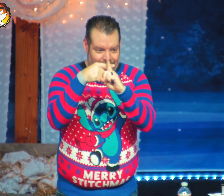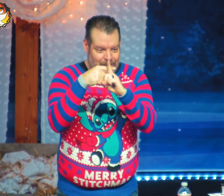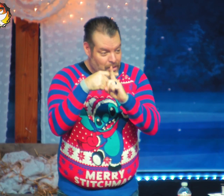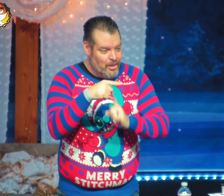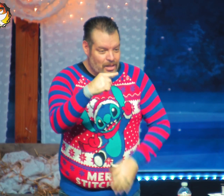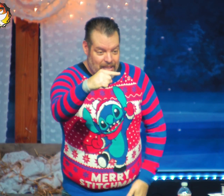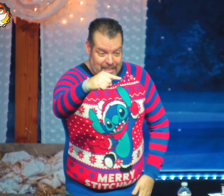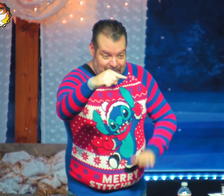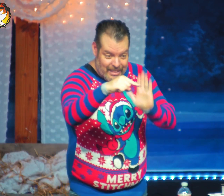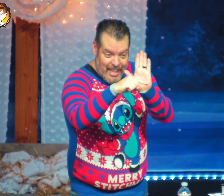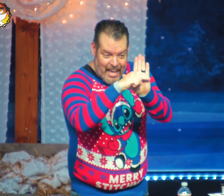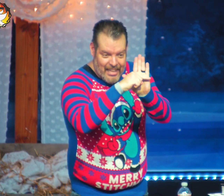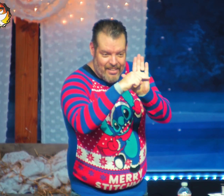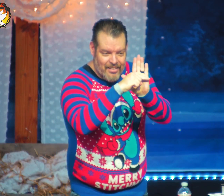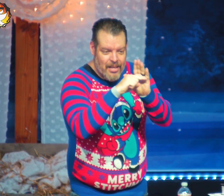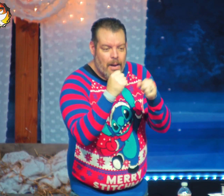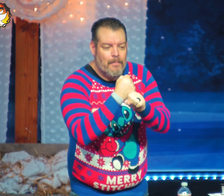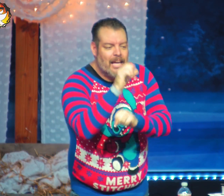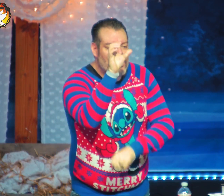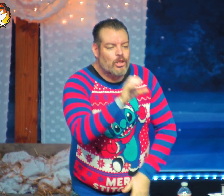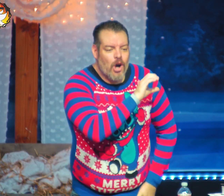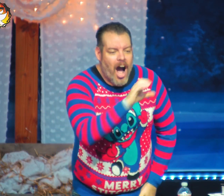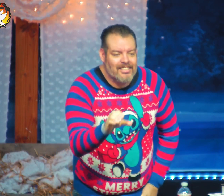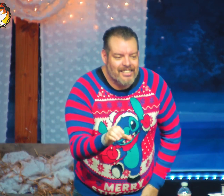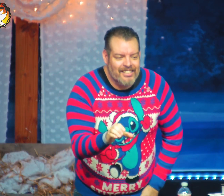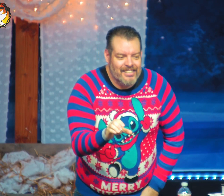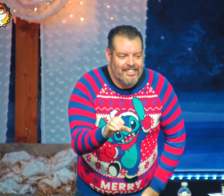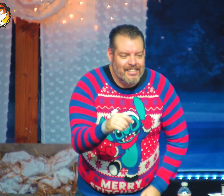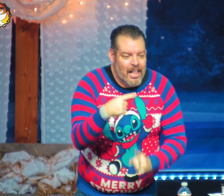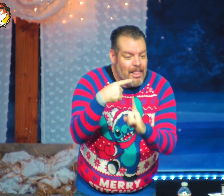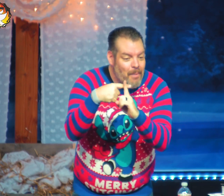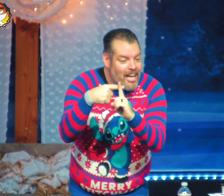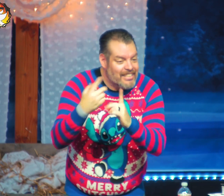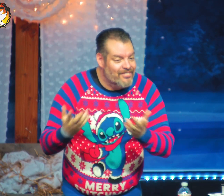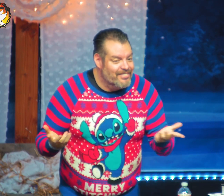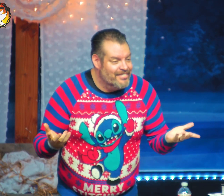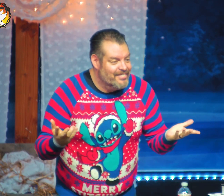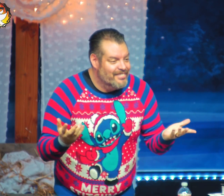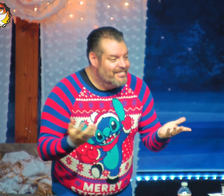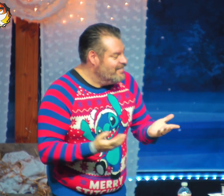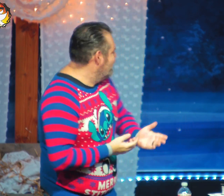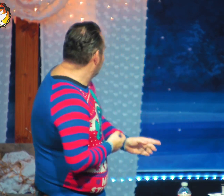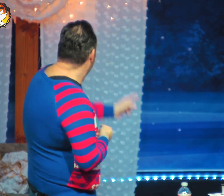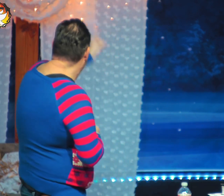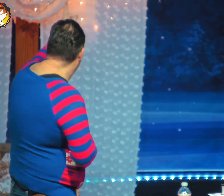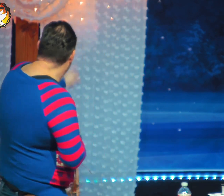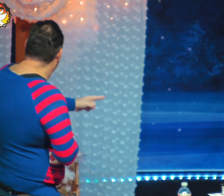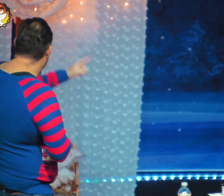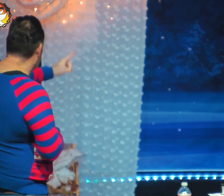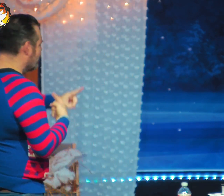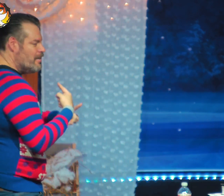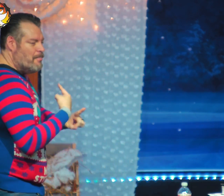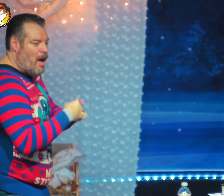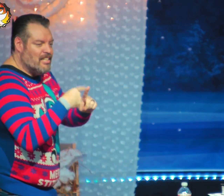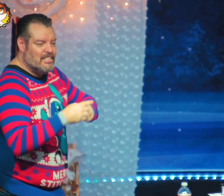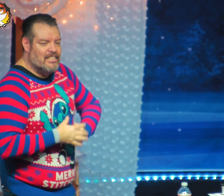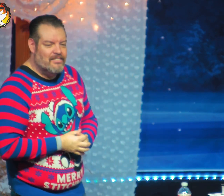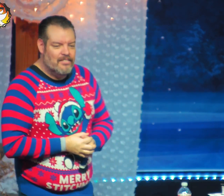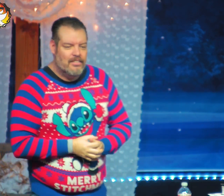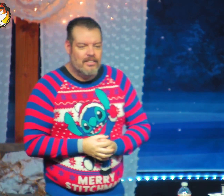That's what we have to do in our minds to rewire ourselves when situations appear in our lives. And we should be rejoicing that God will take care